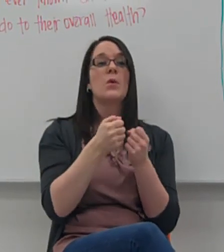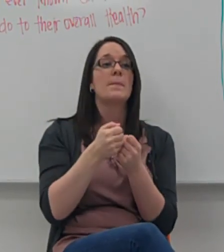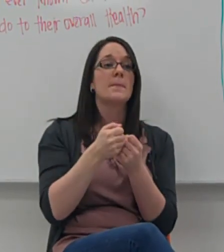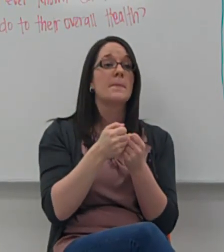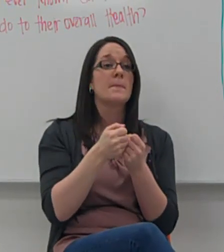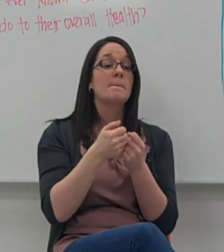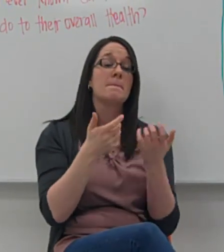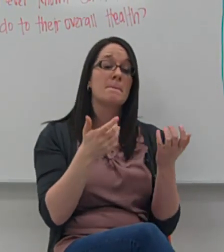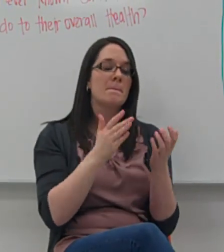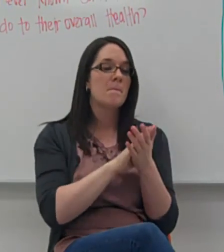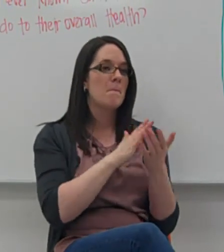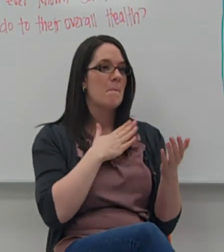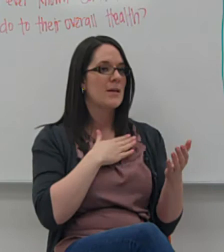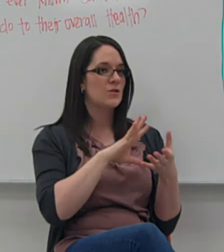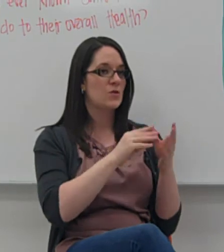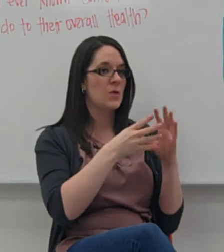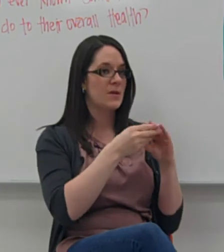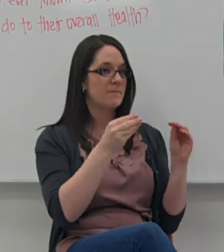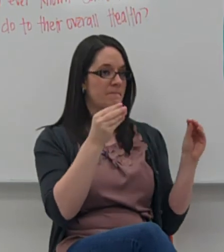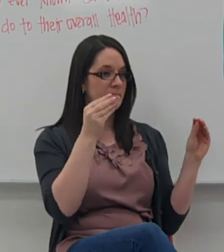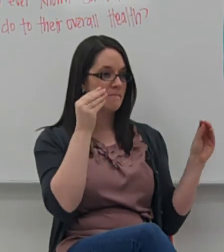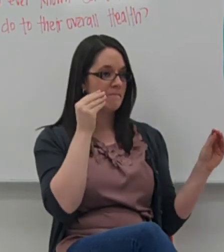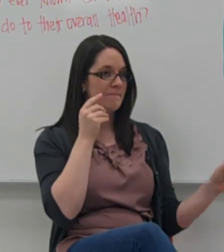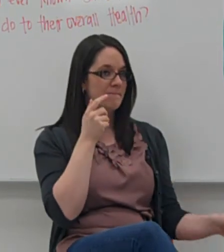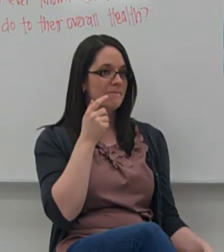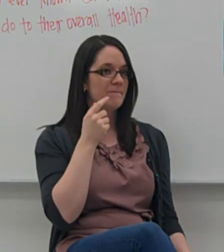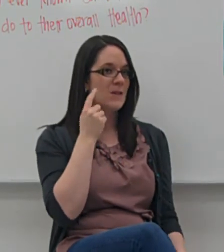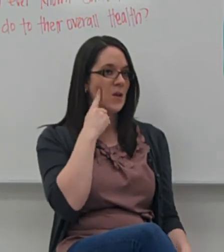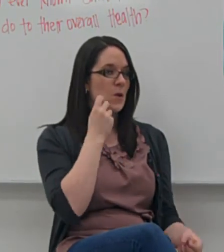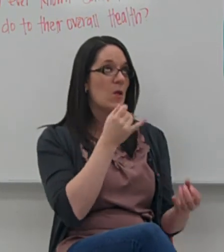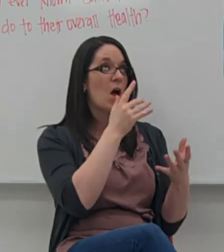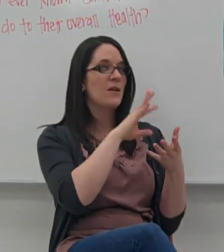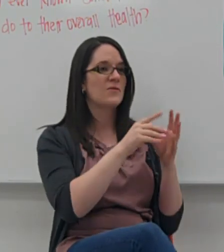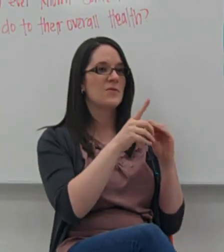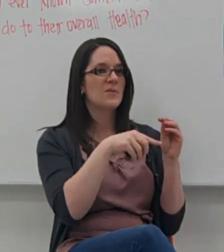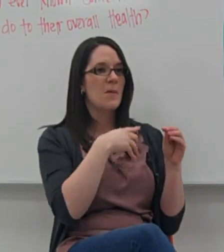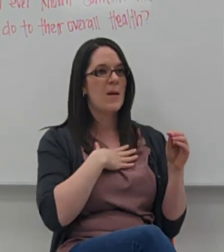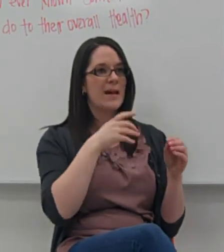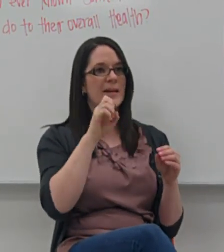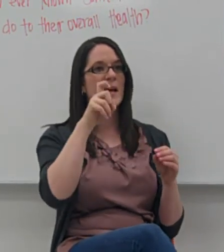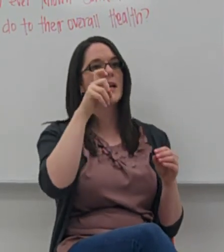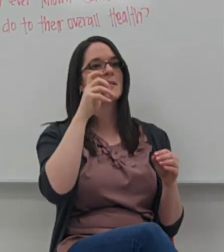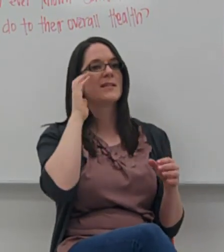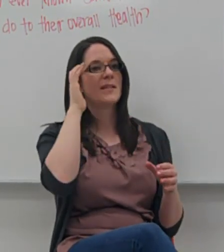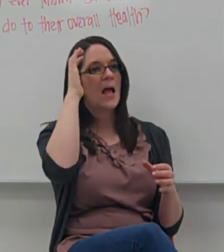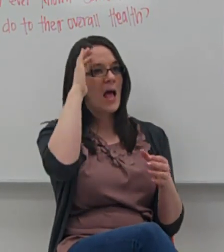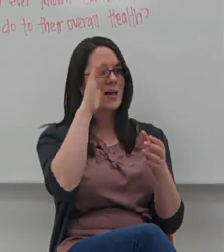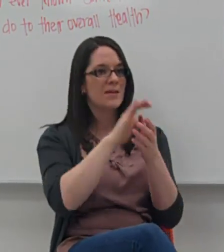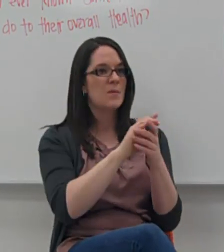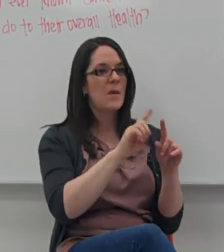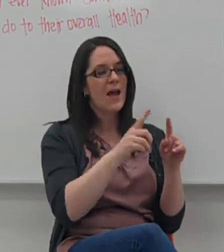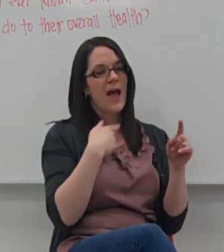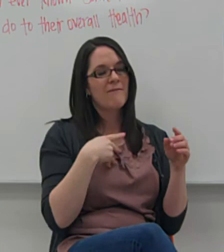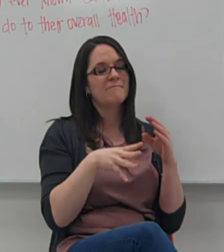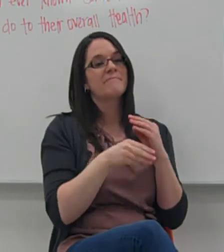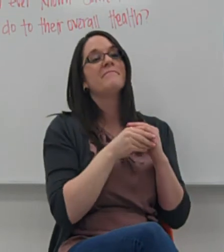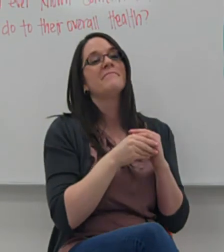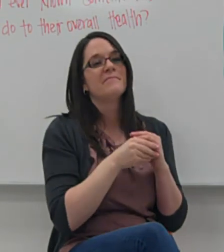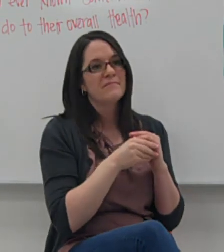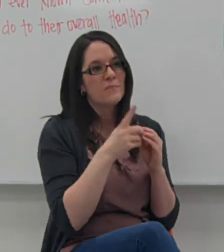here's my little story. You guys hear lots of stories about my ex-husband, but here's another one. I know, and the more stories I tell you, the more you